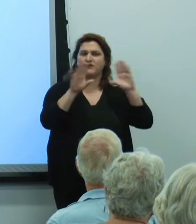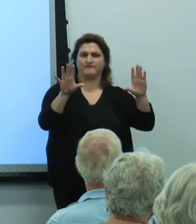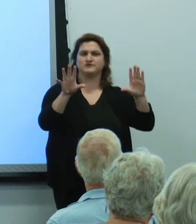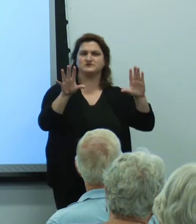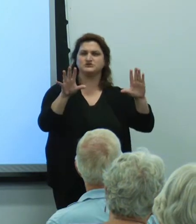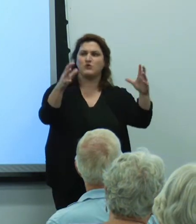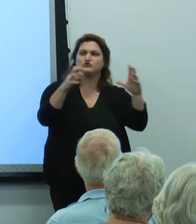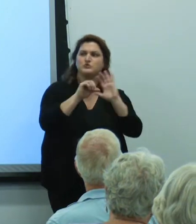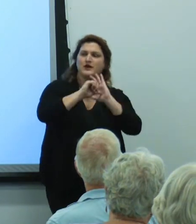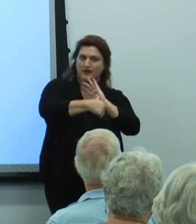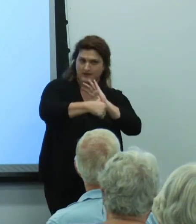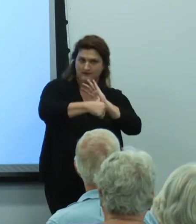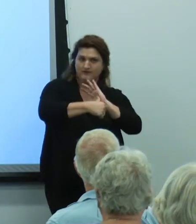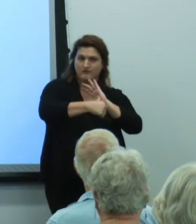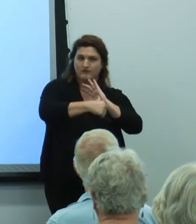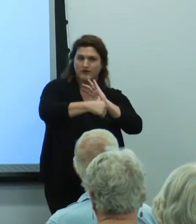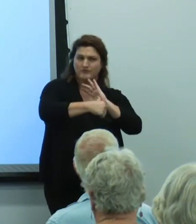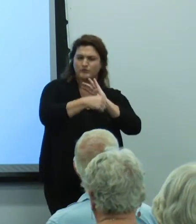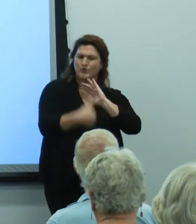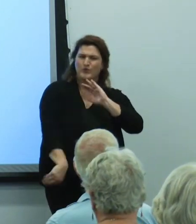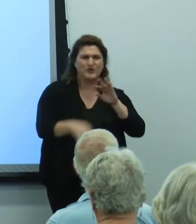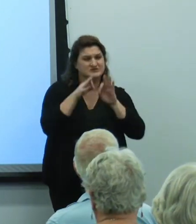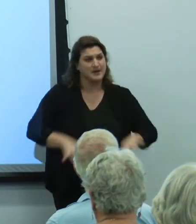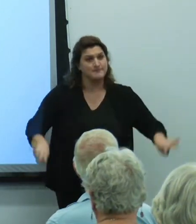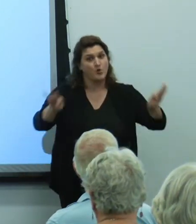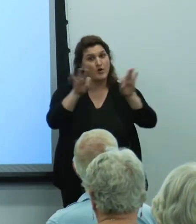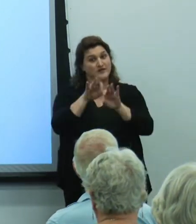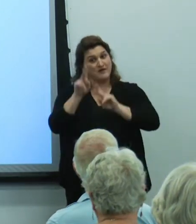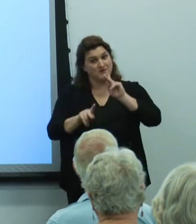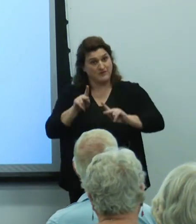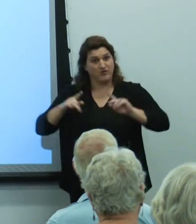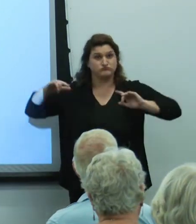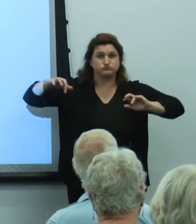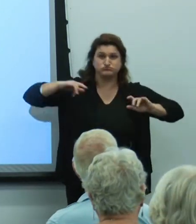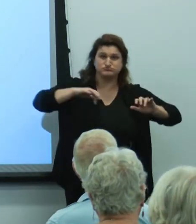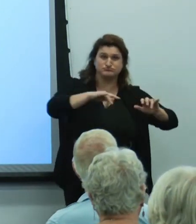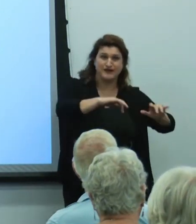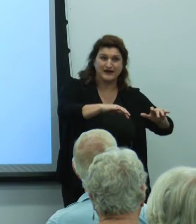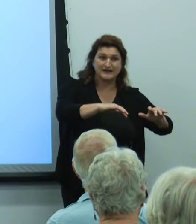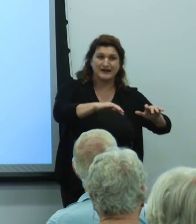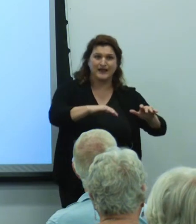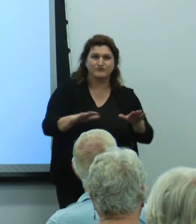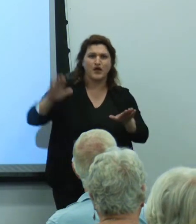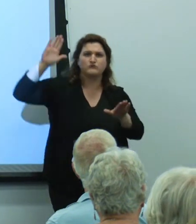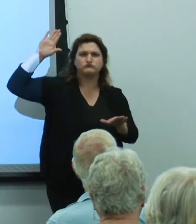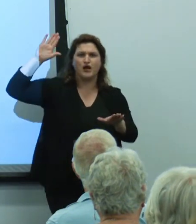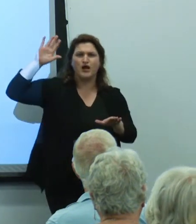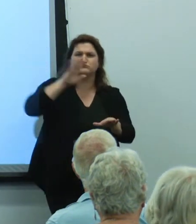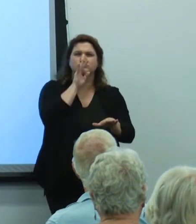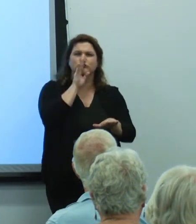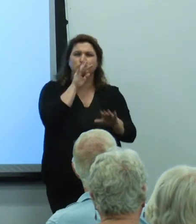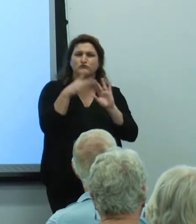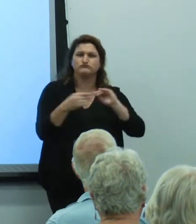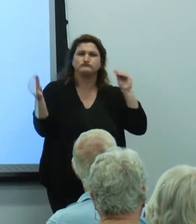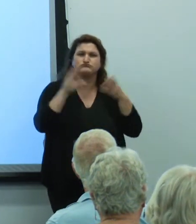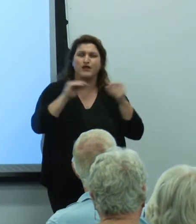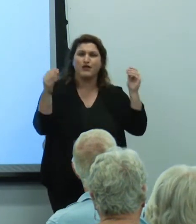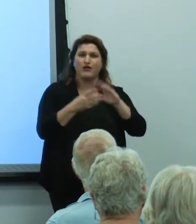want to highlight how important it was that people came, people testified, people